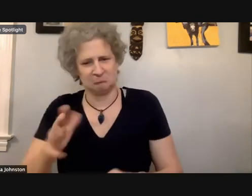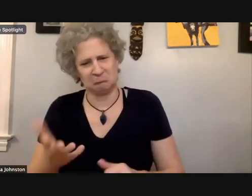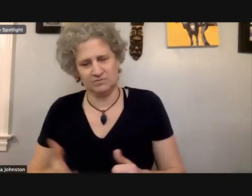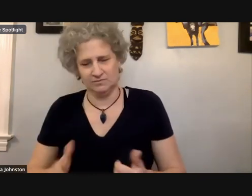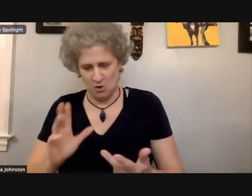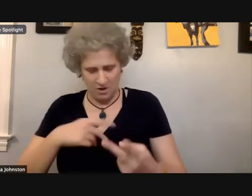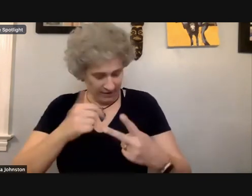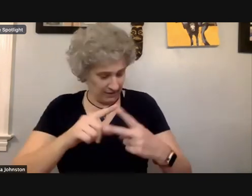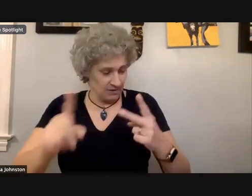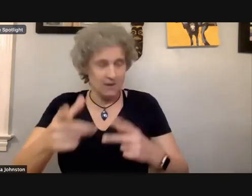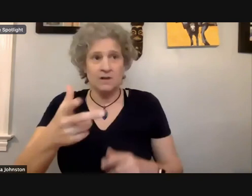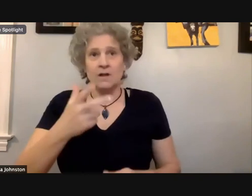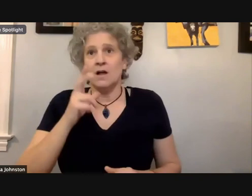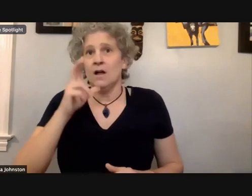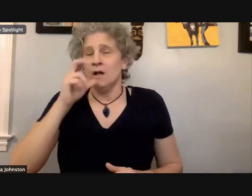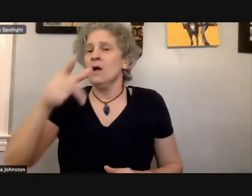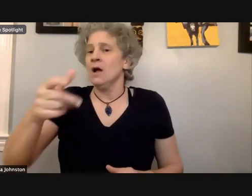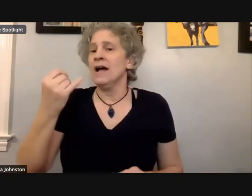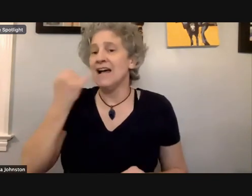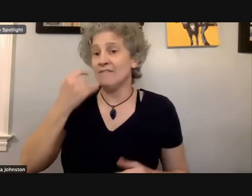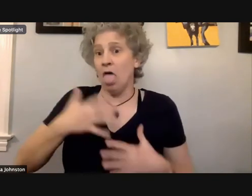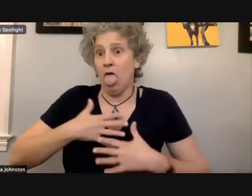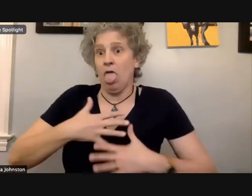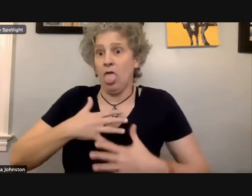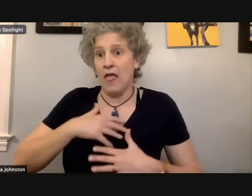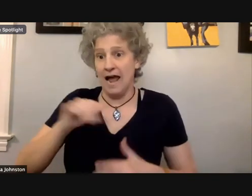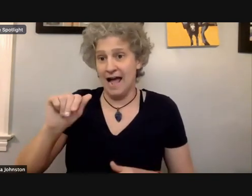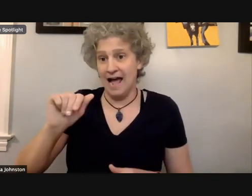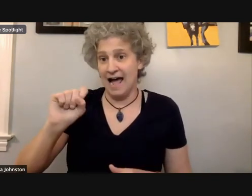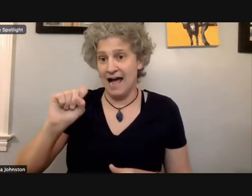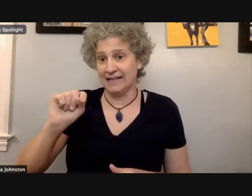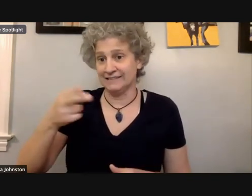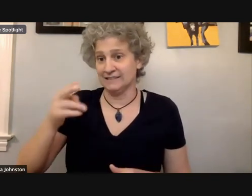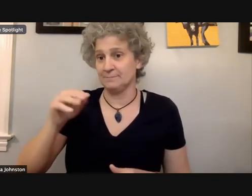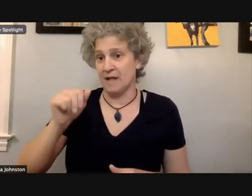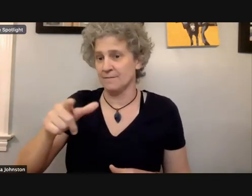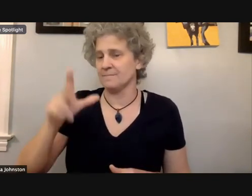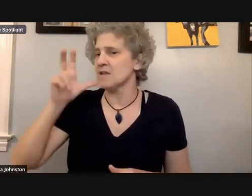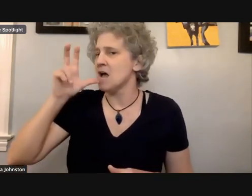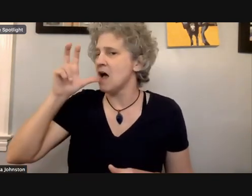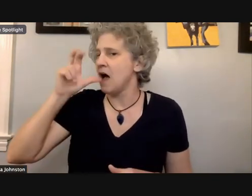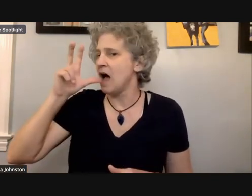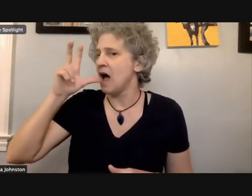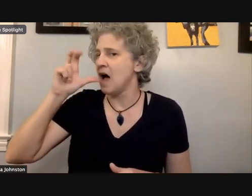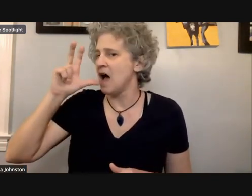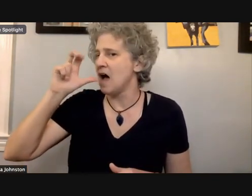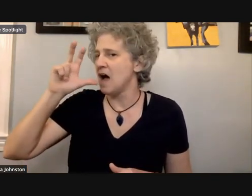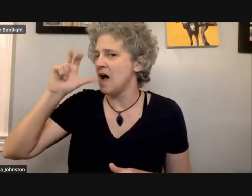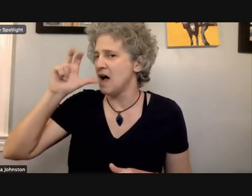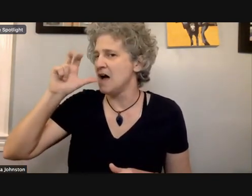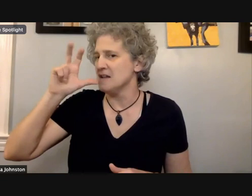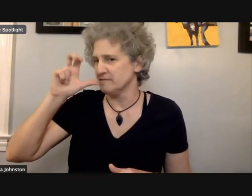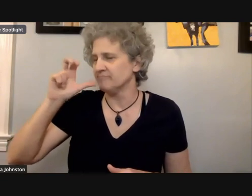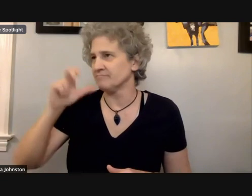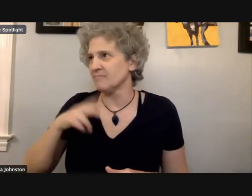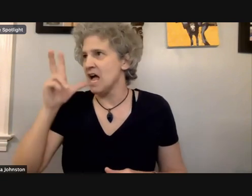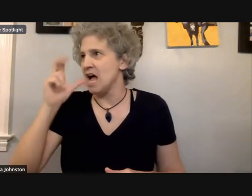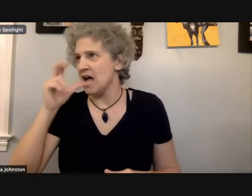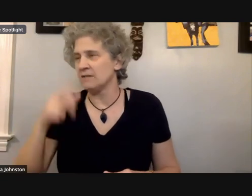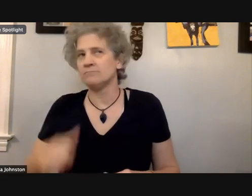need to learn to be literate, and they do that through finger spelling. So now if it's an asthma inhaler, it looks like